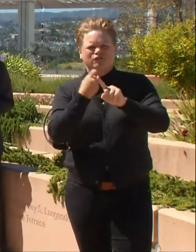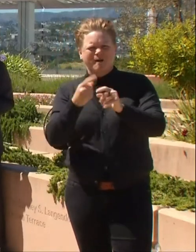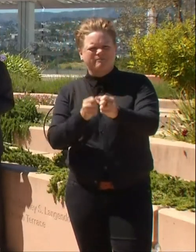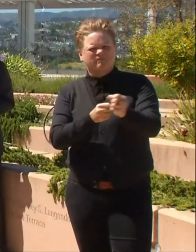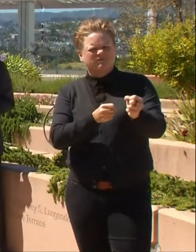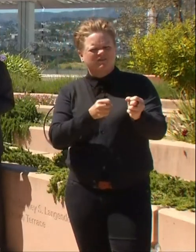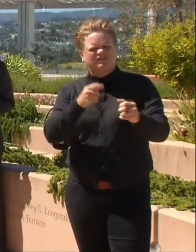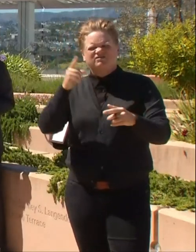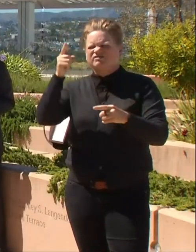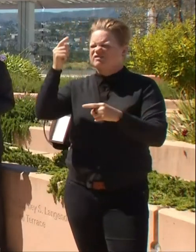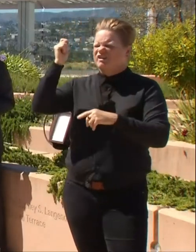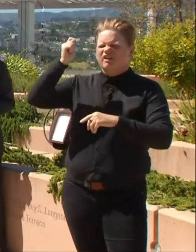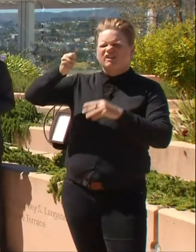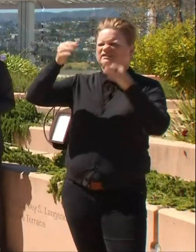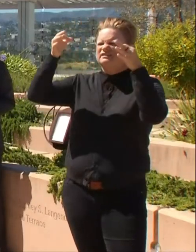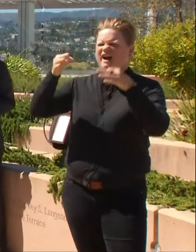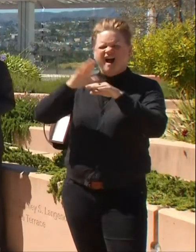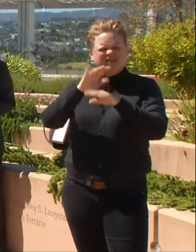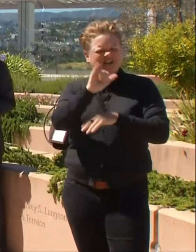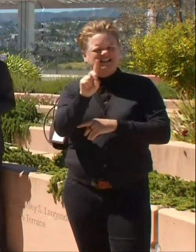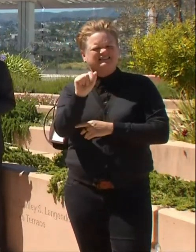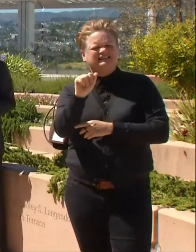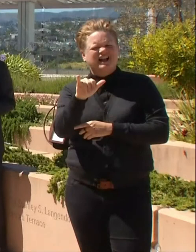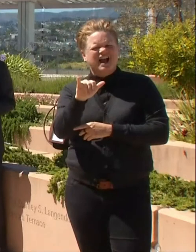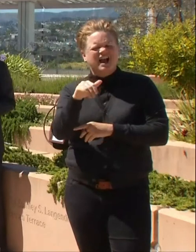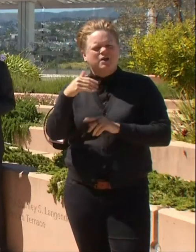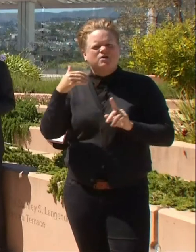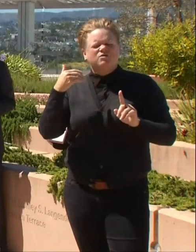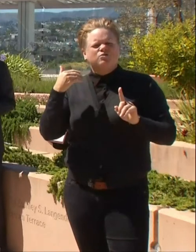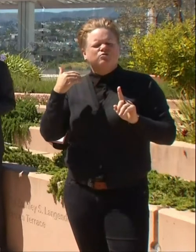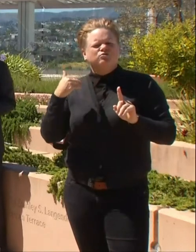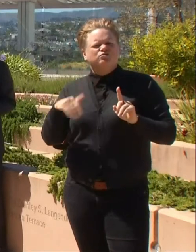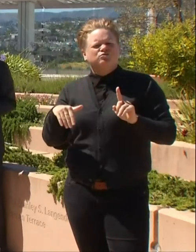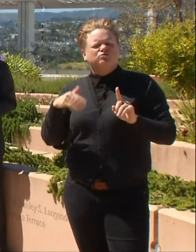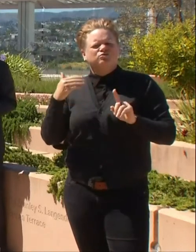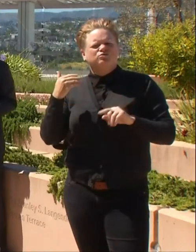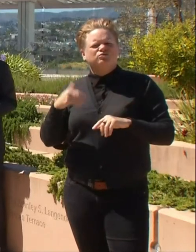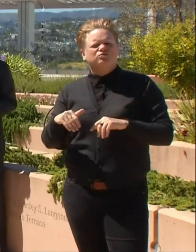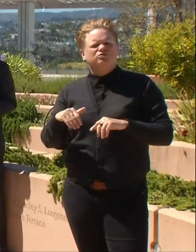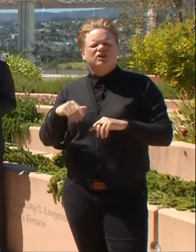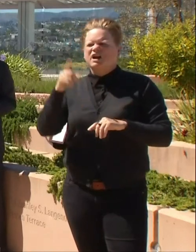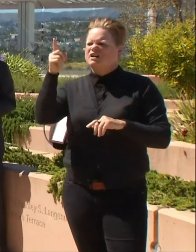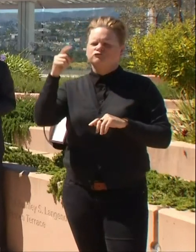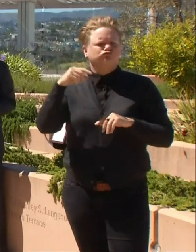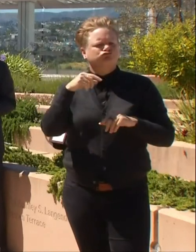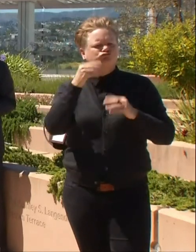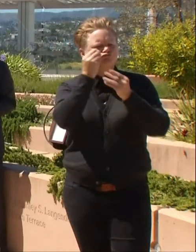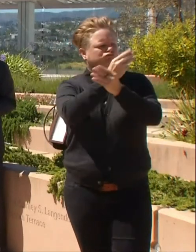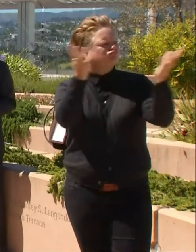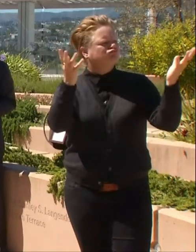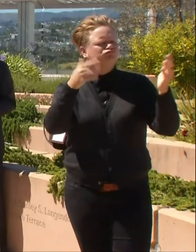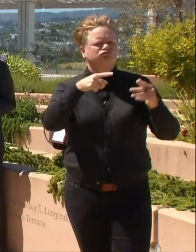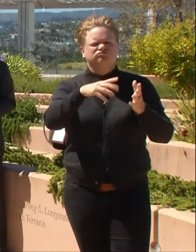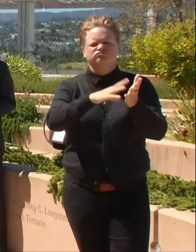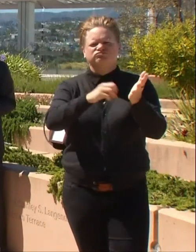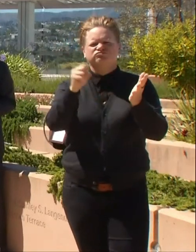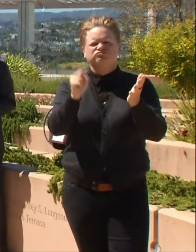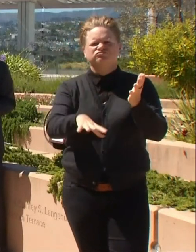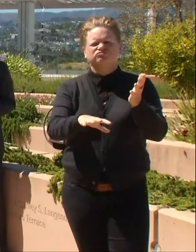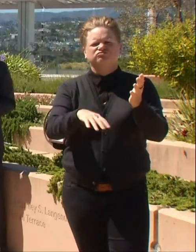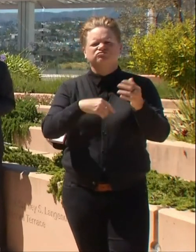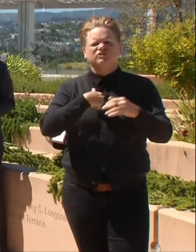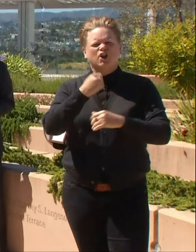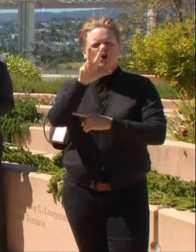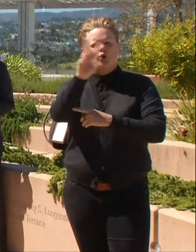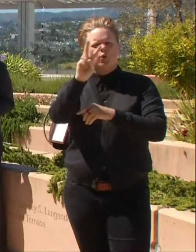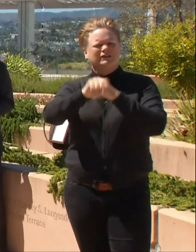judge decided to issue a decision striking down a 32-year-old law in California, which has been